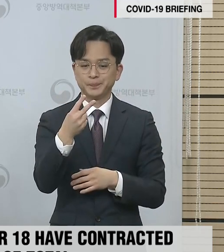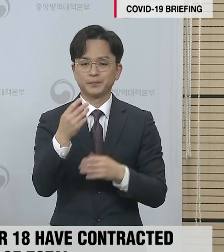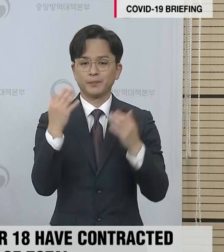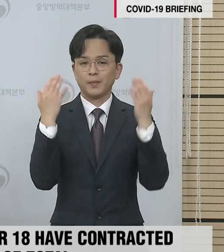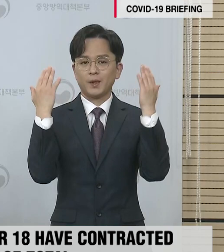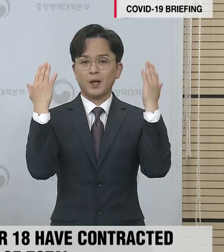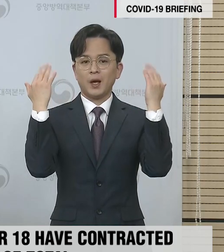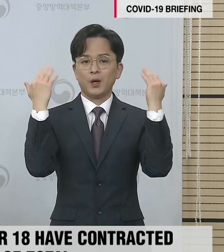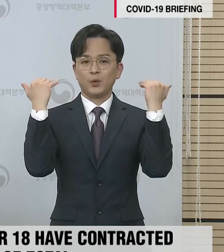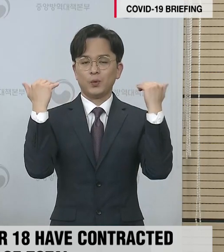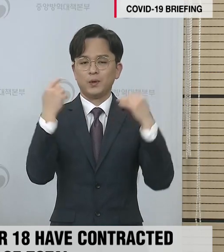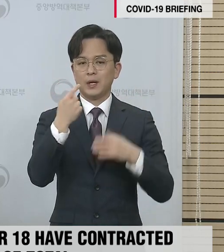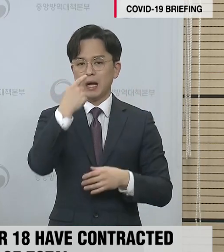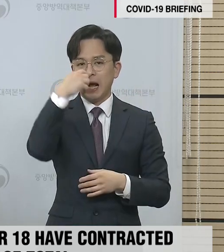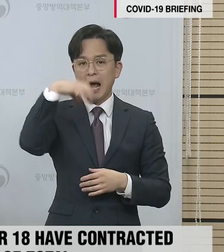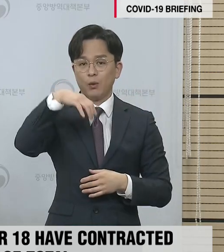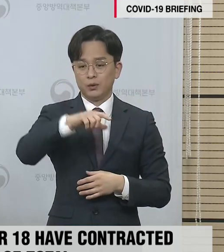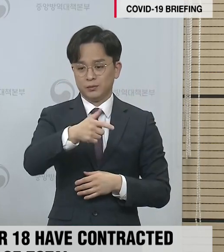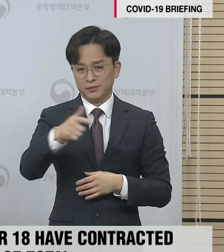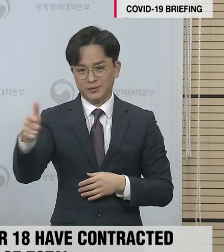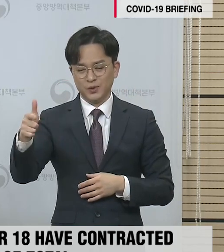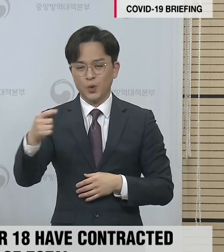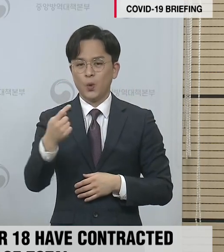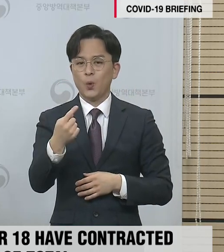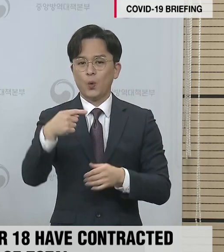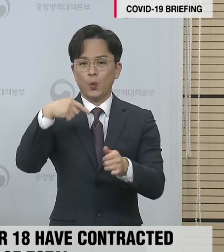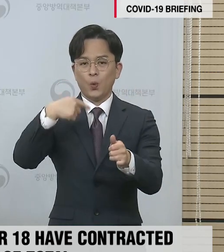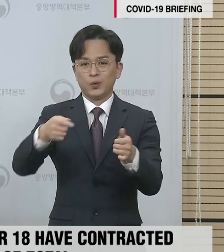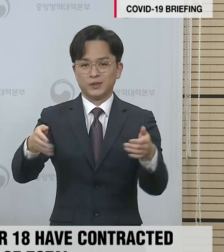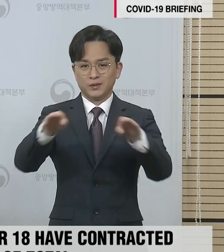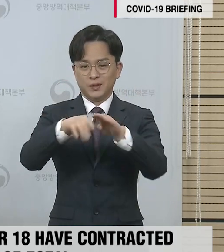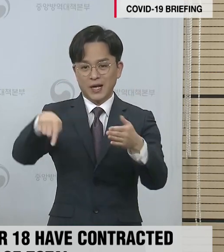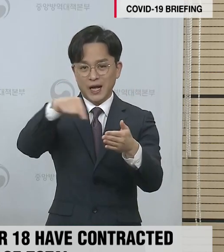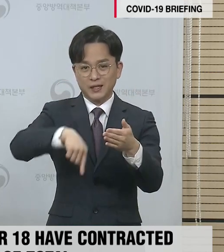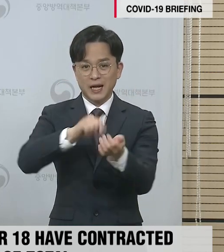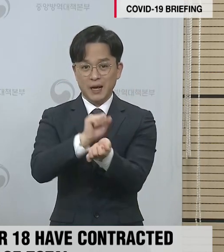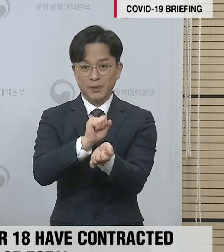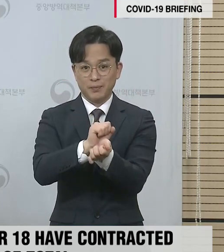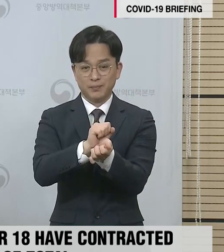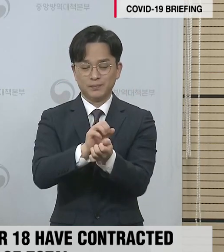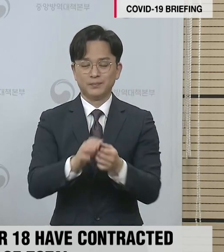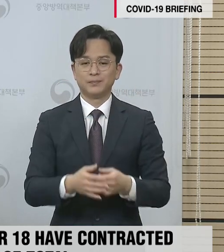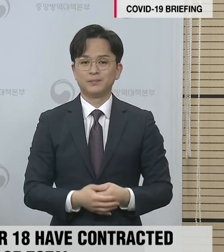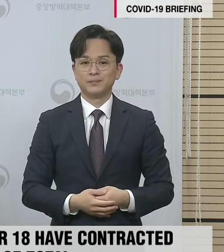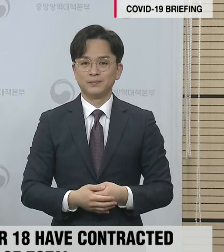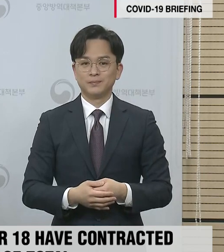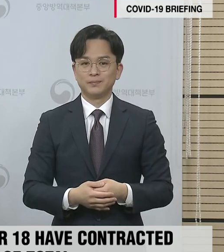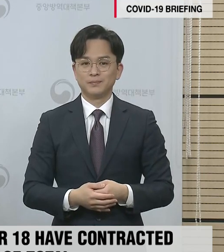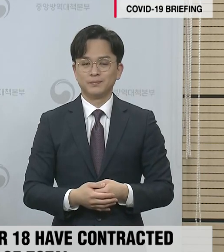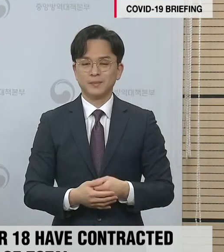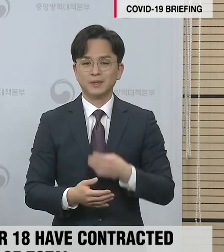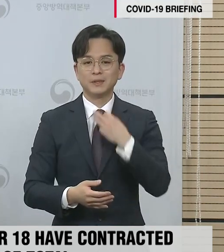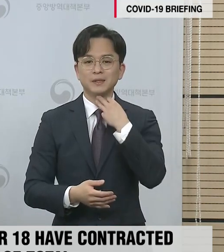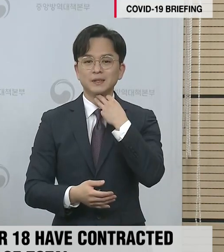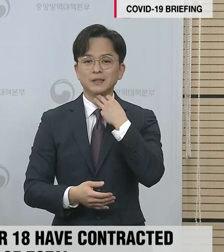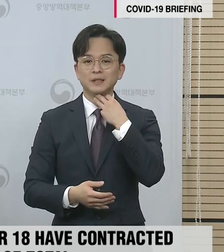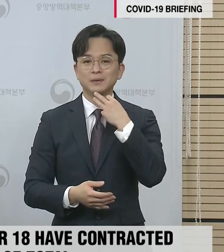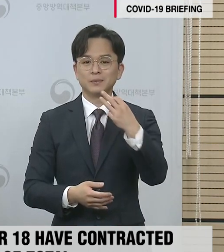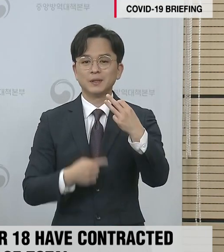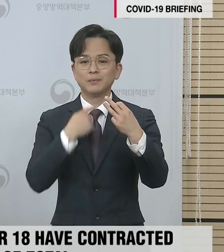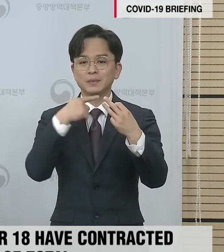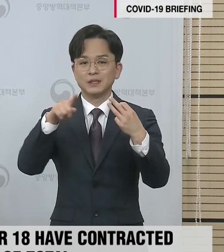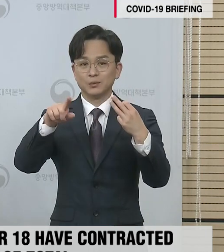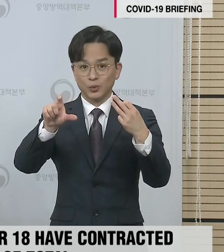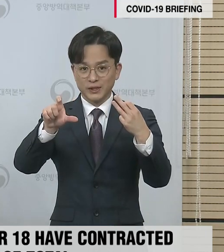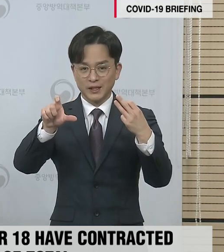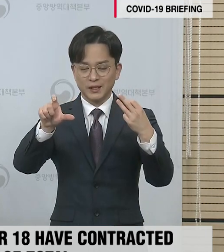family-stemming infections. Moreover, schools as well as other academic institutions stemming the cluster